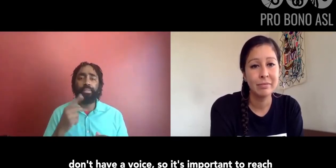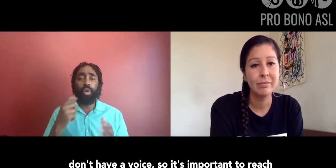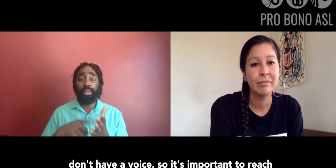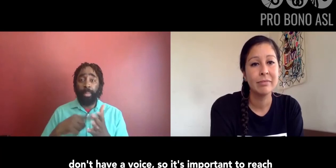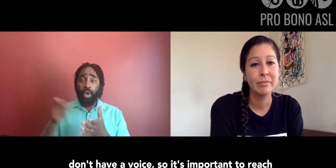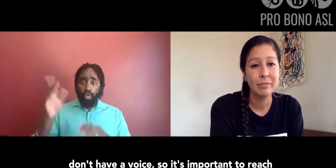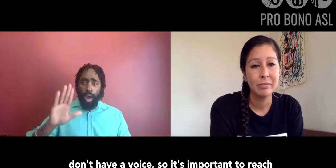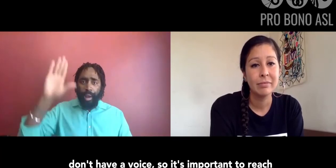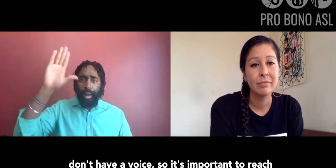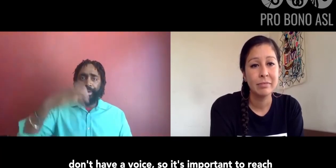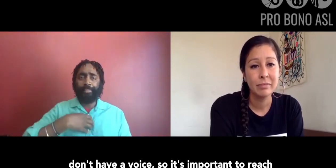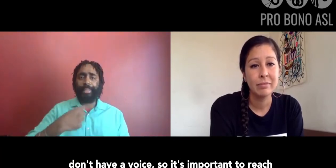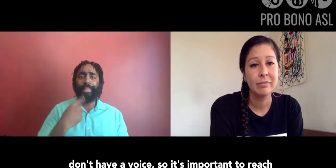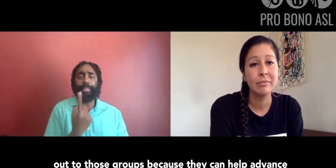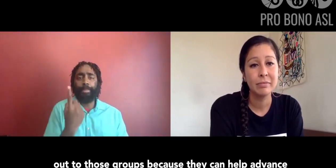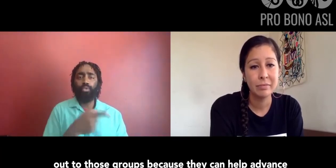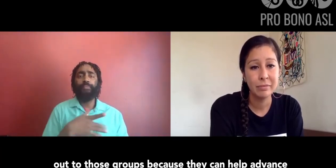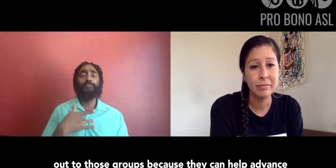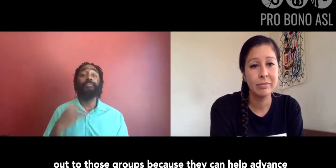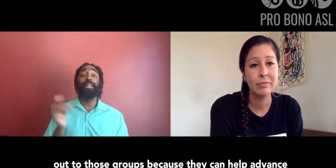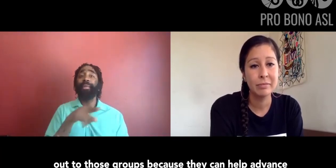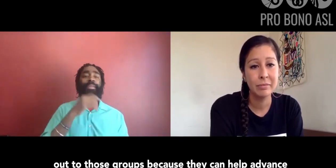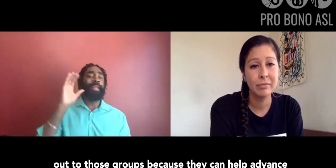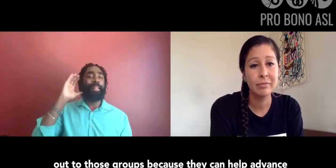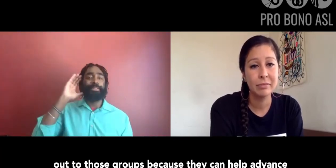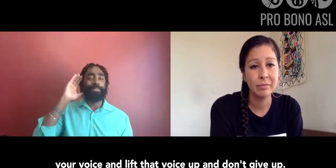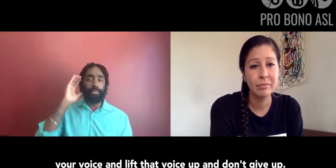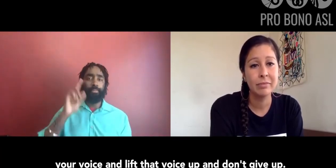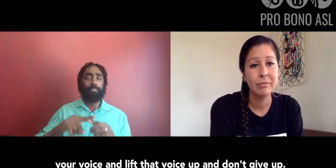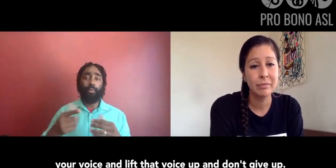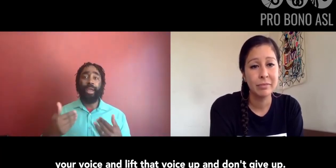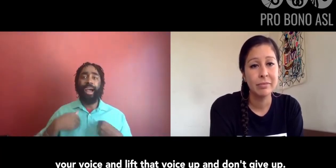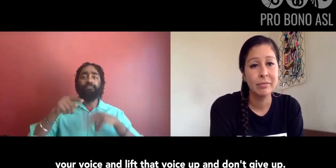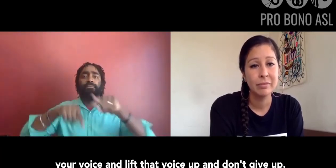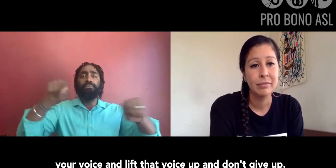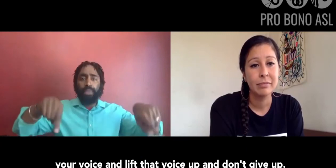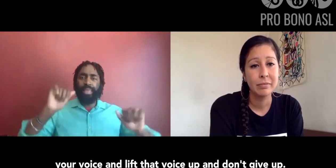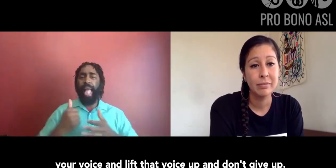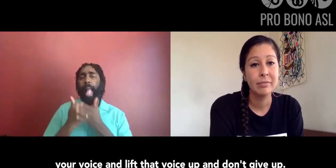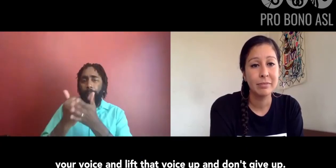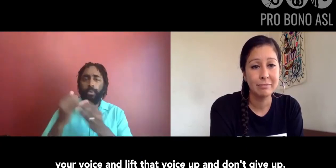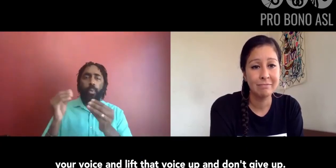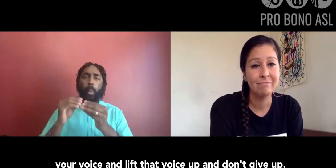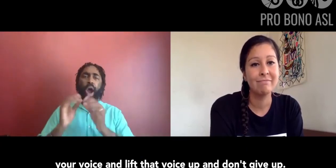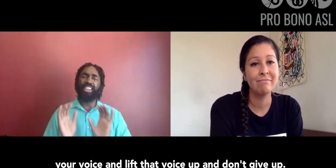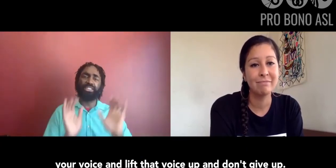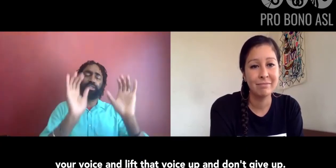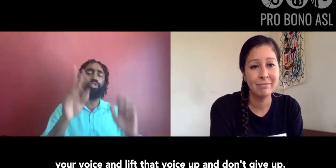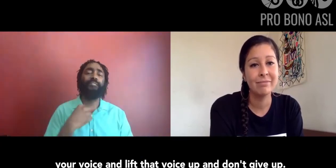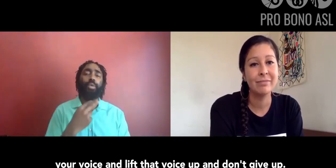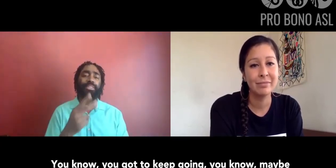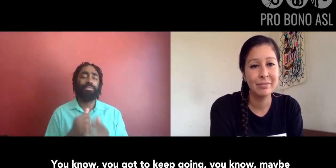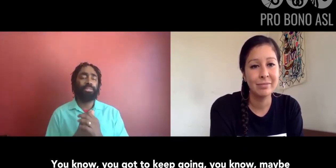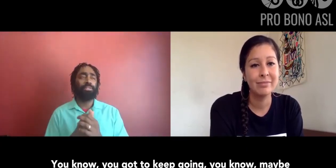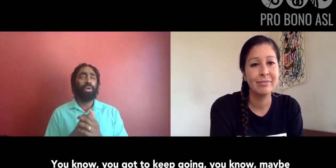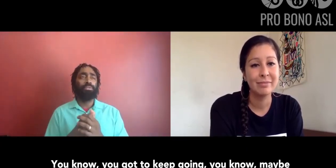like you don't have a voice. So it's important to reach out to those groups because they can help advance your voice and lift that voice up. And don't give